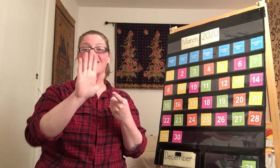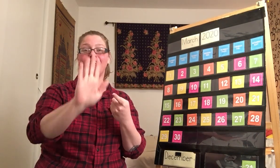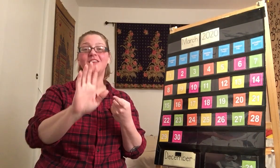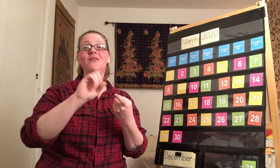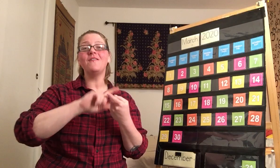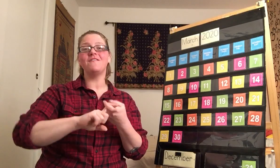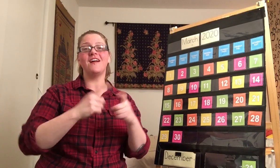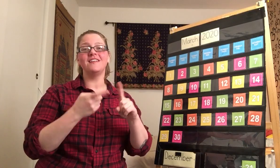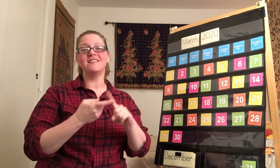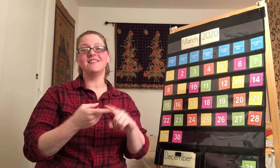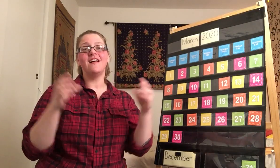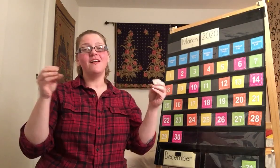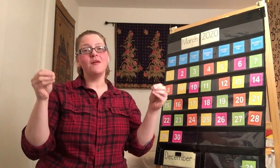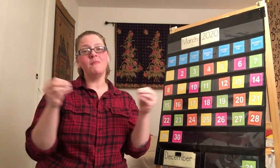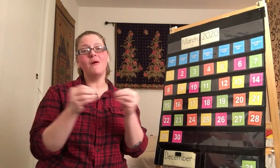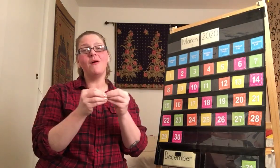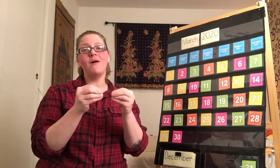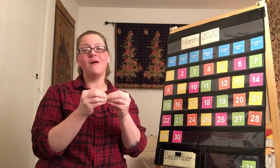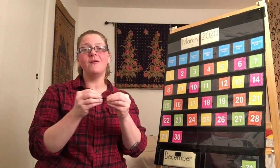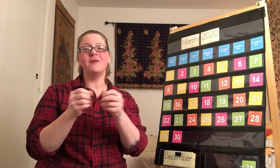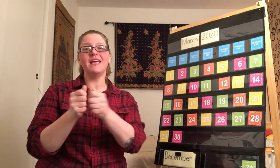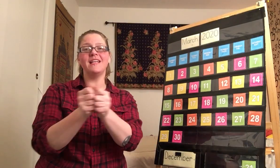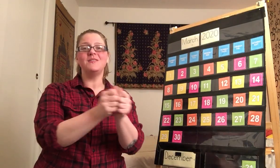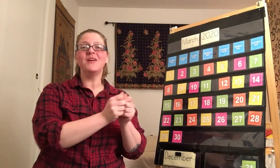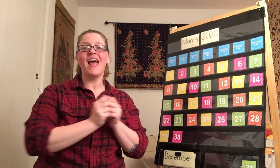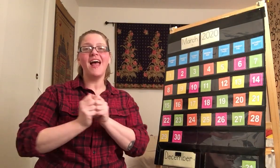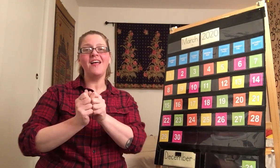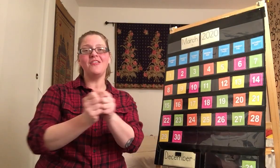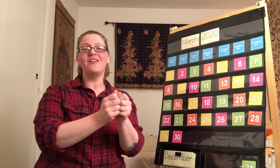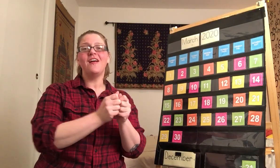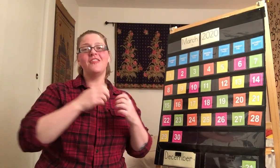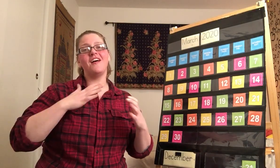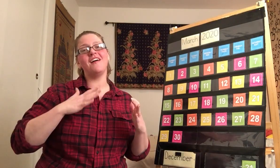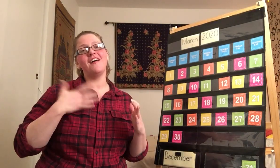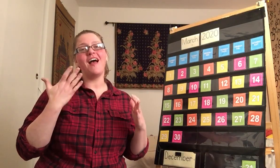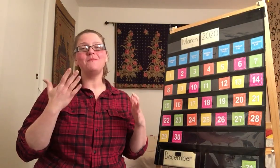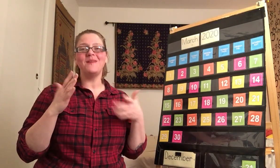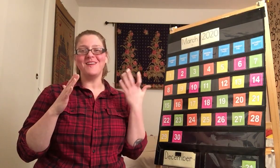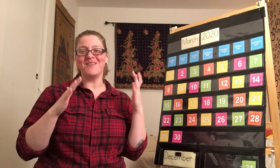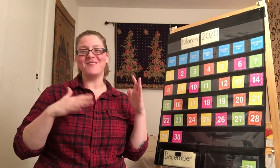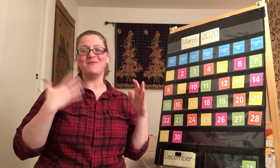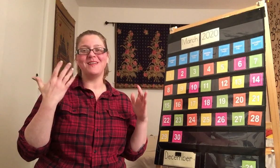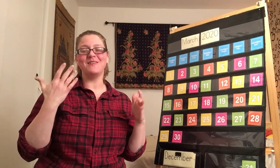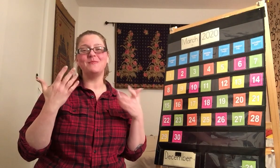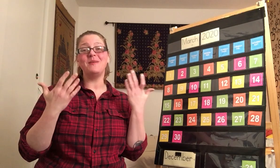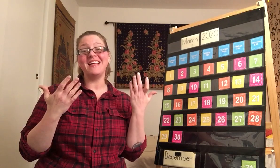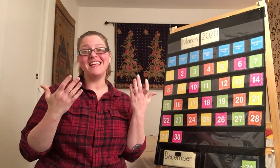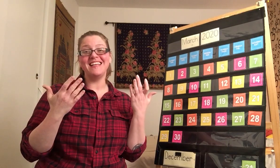are your friends. The more we get together, the happier we'll be.